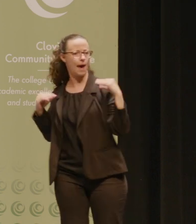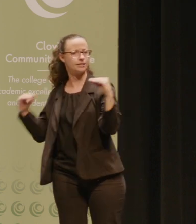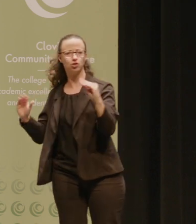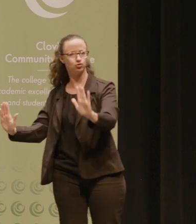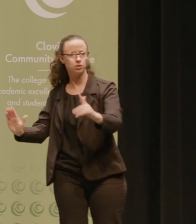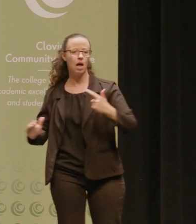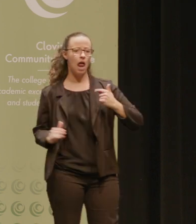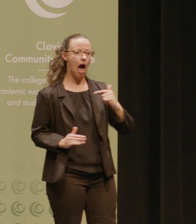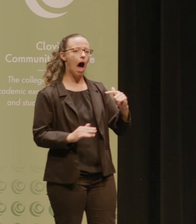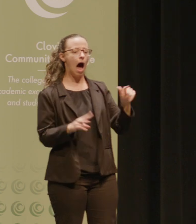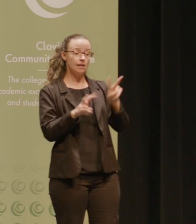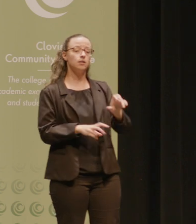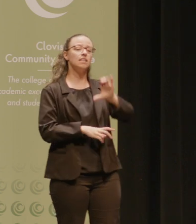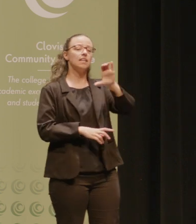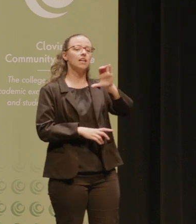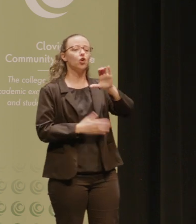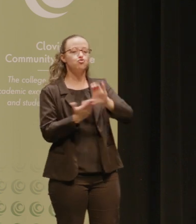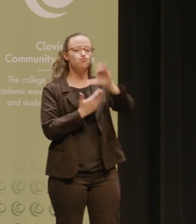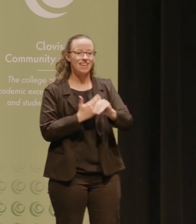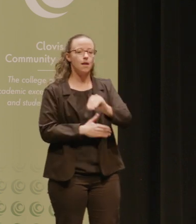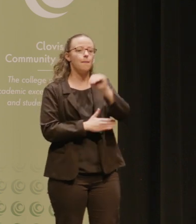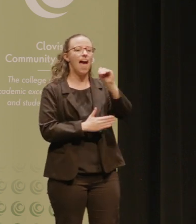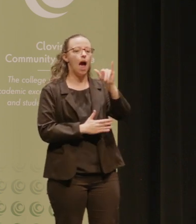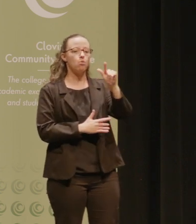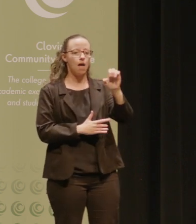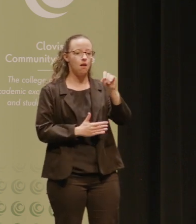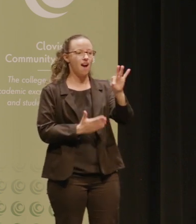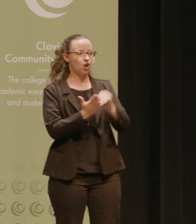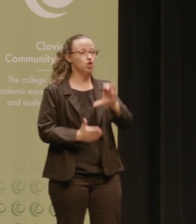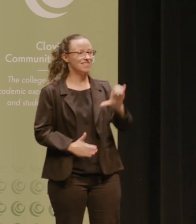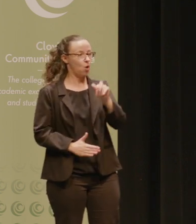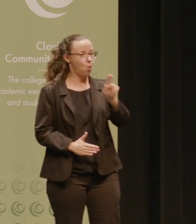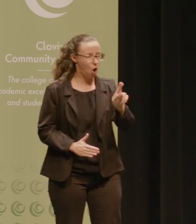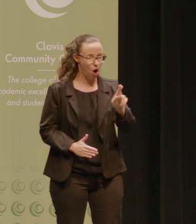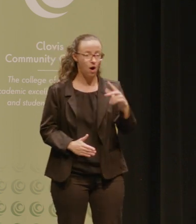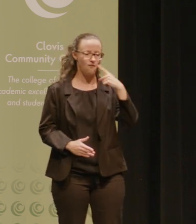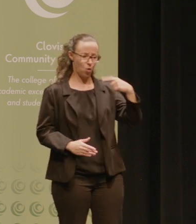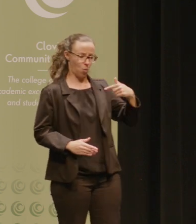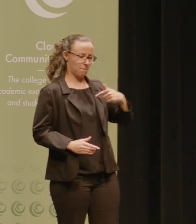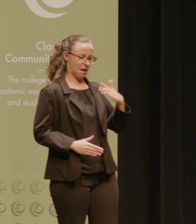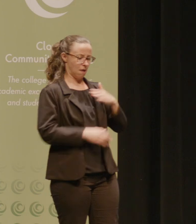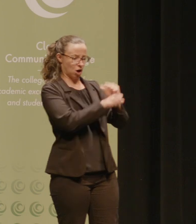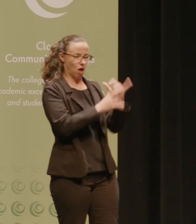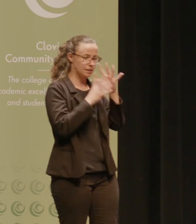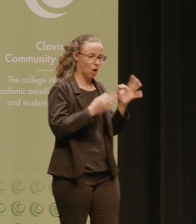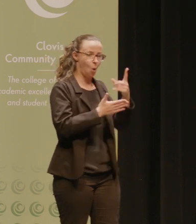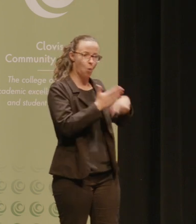take a look at the curriculum outline of record that discipline experts in my field, both myself and my colleagues, have decided this is